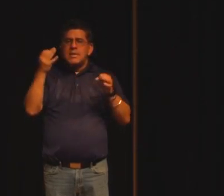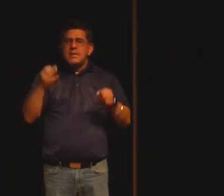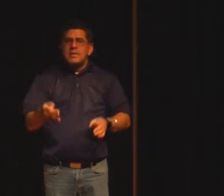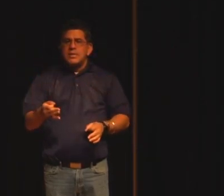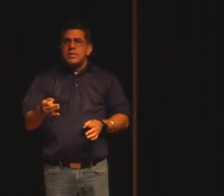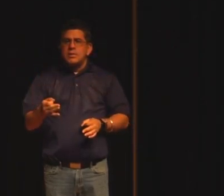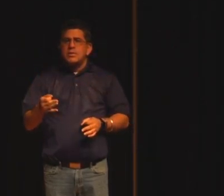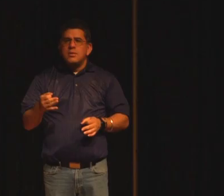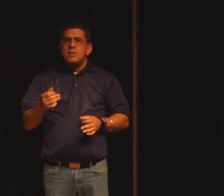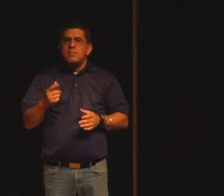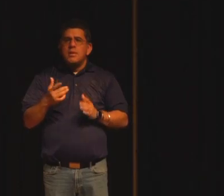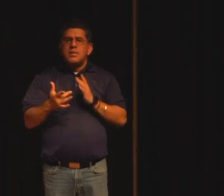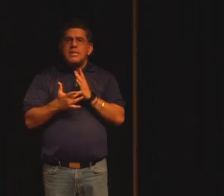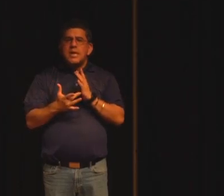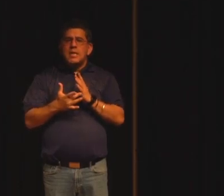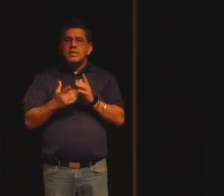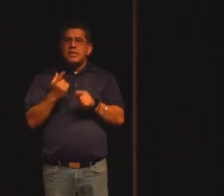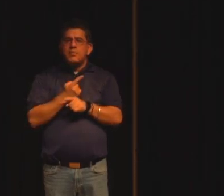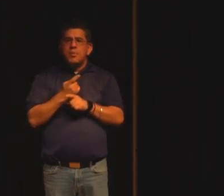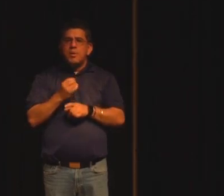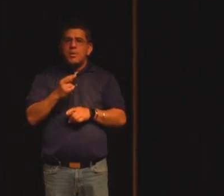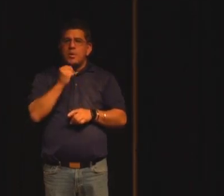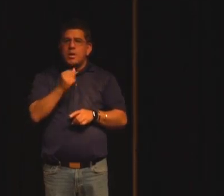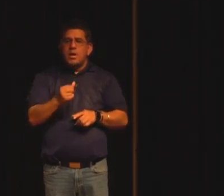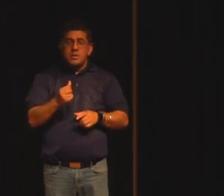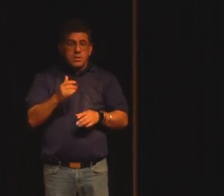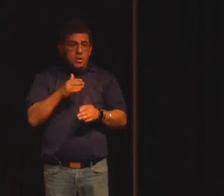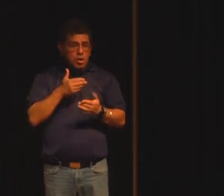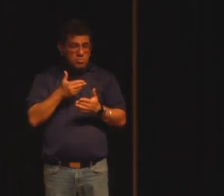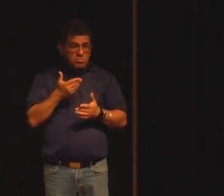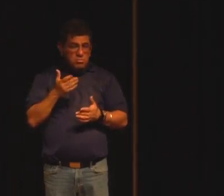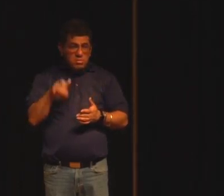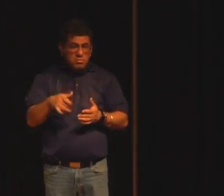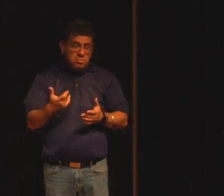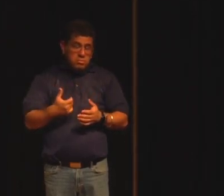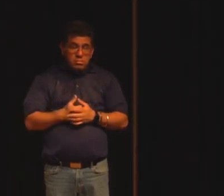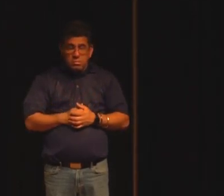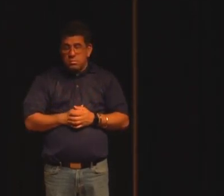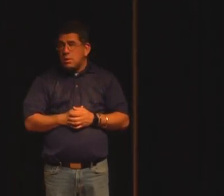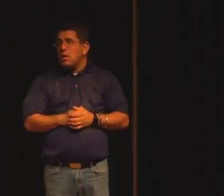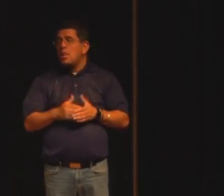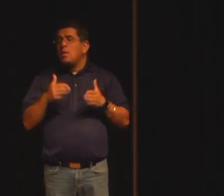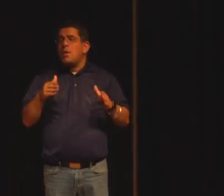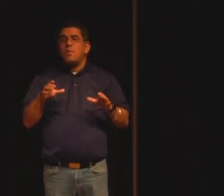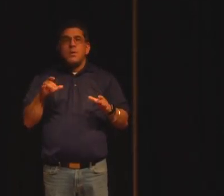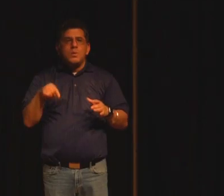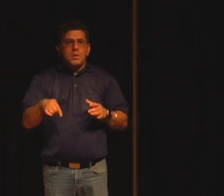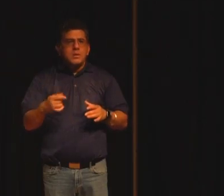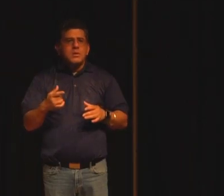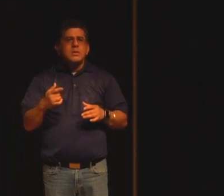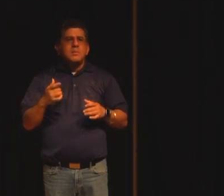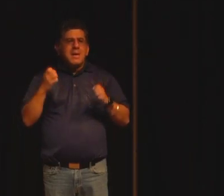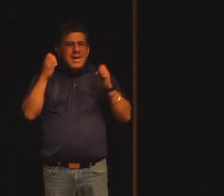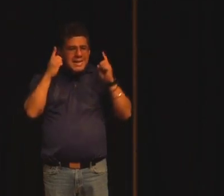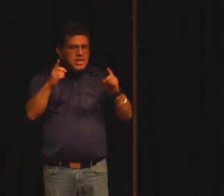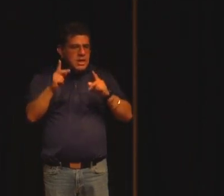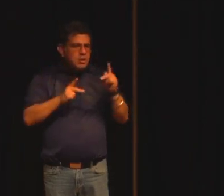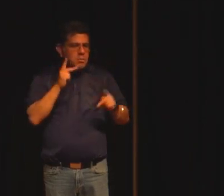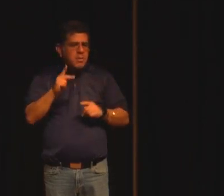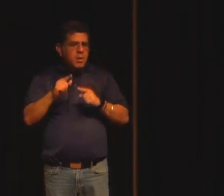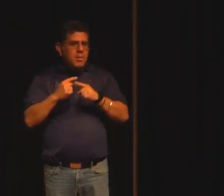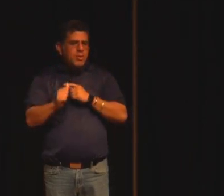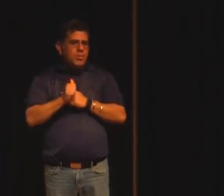about whether a technology is appropriate or not? Is that close enough? The way we do this is by educating people